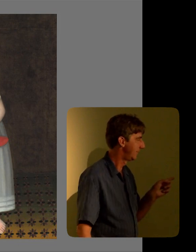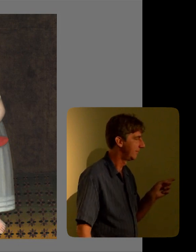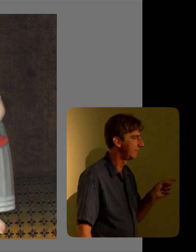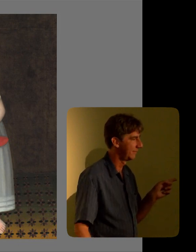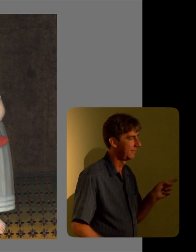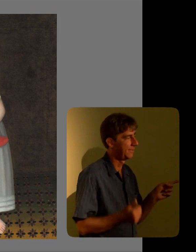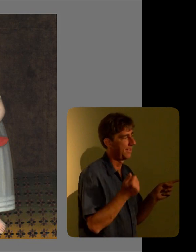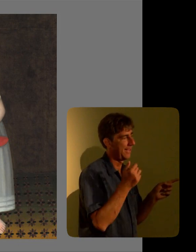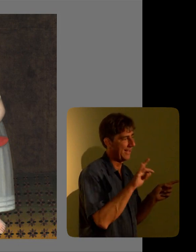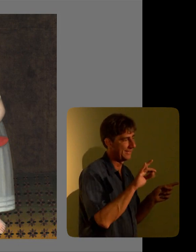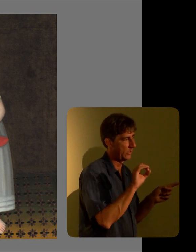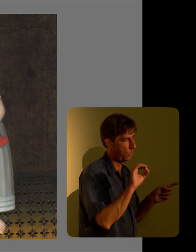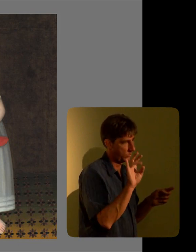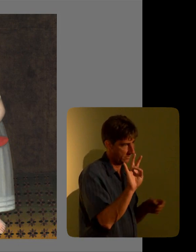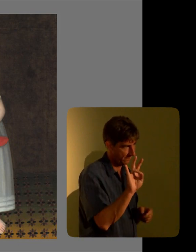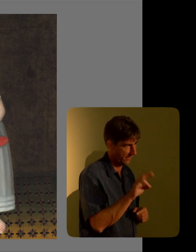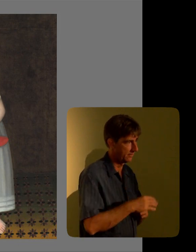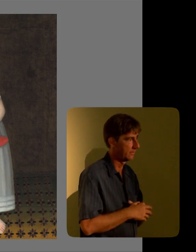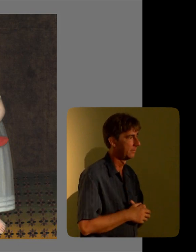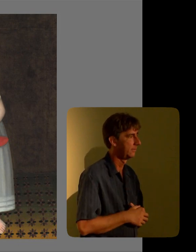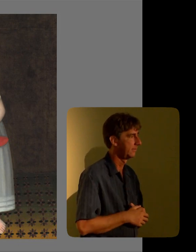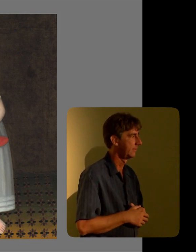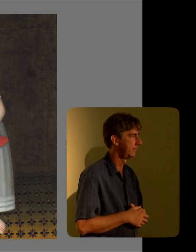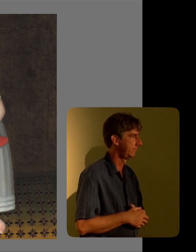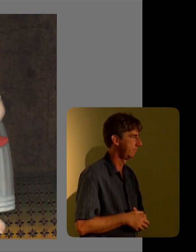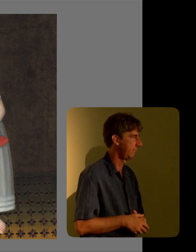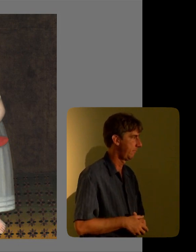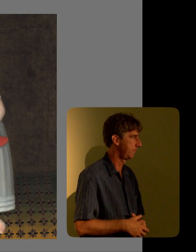done in 1807.